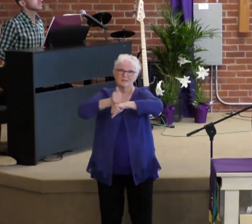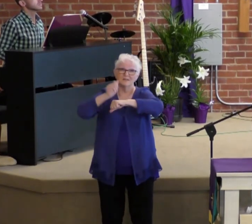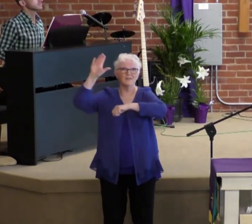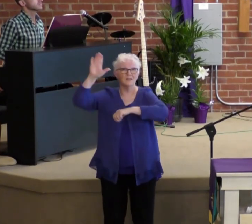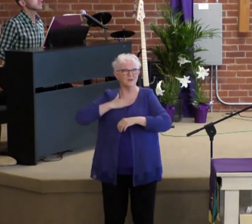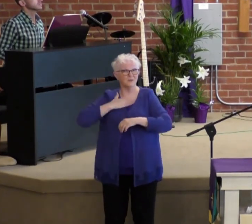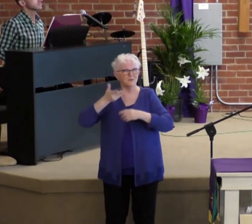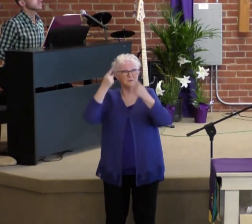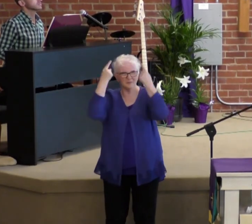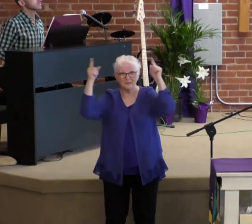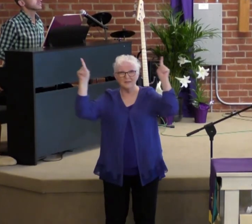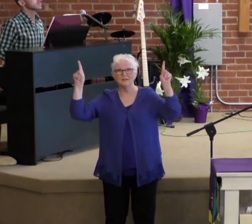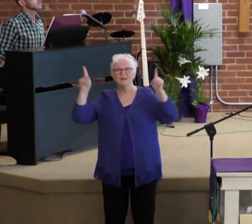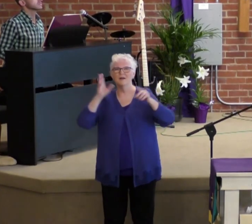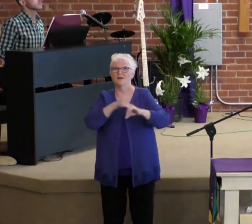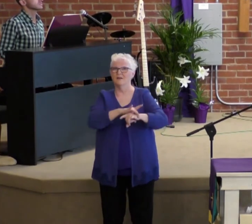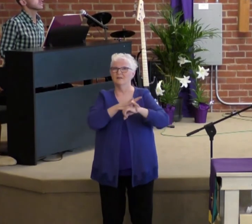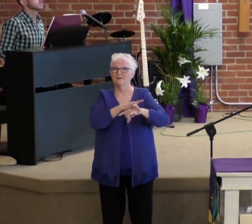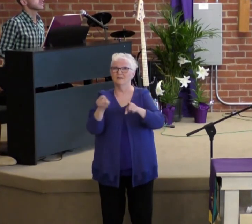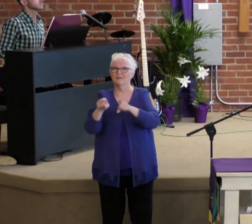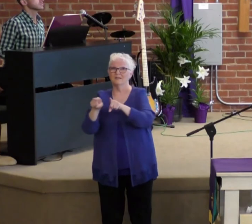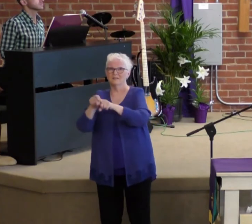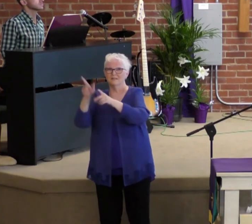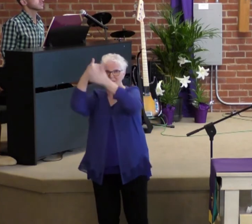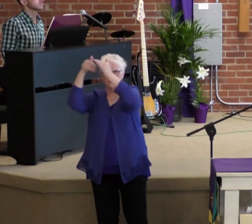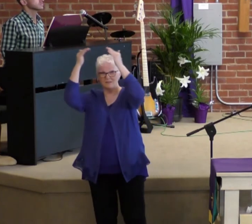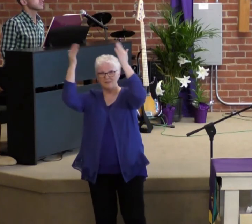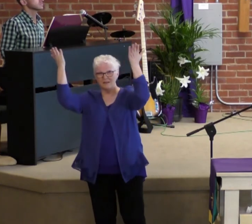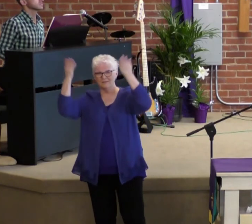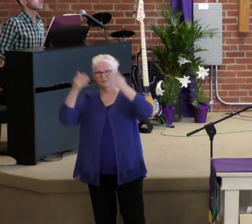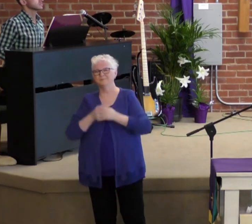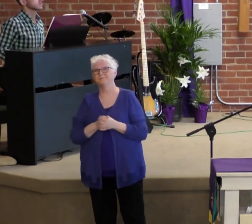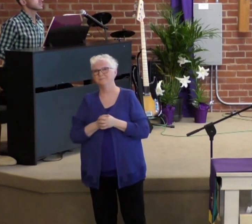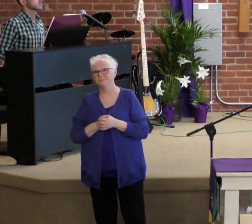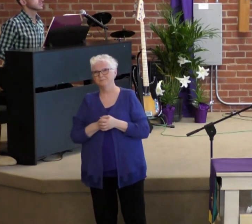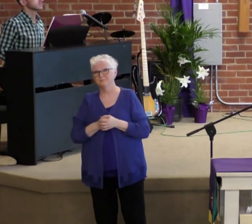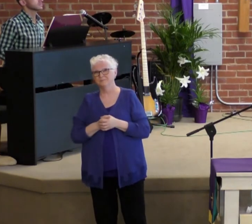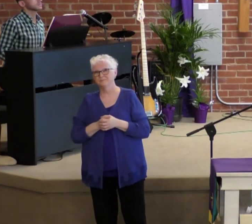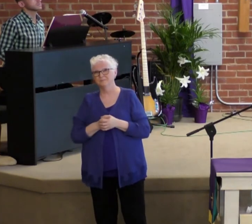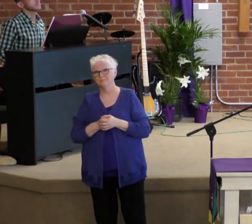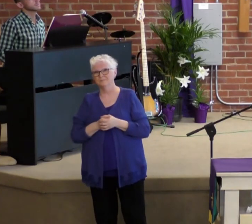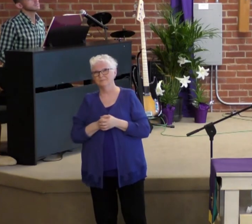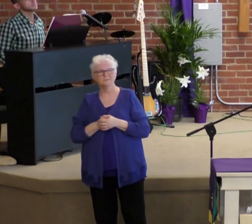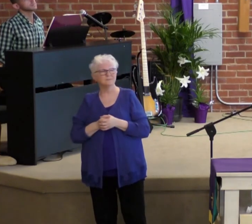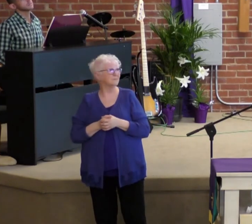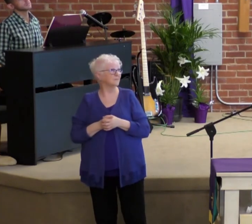done on earth as it is in heaven."